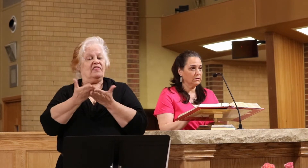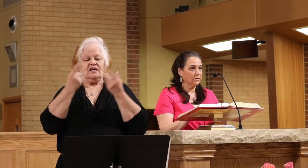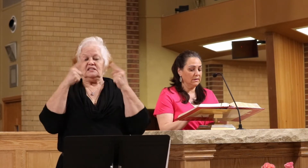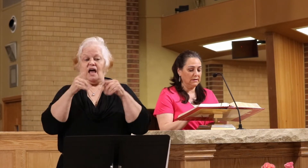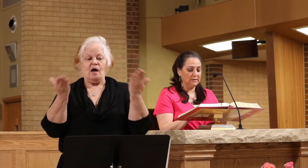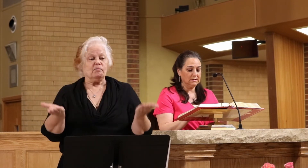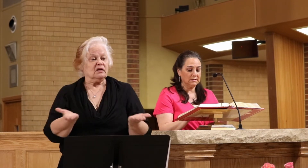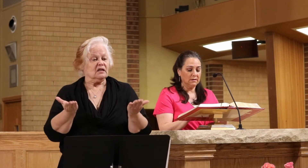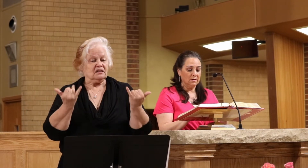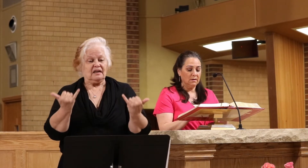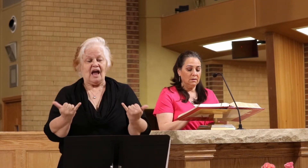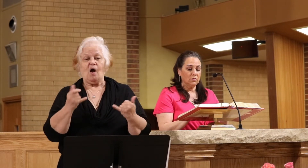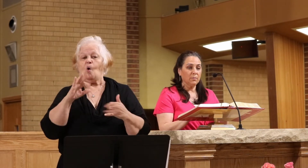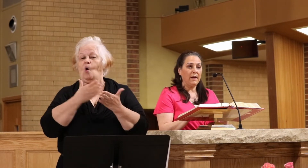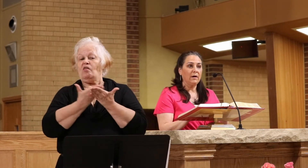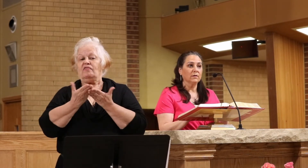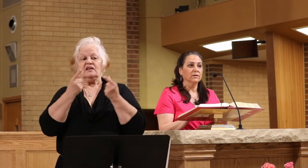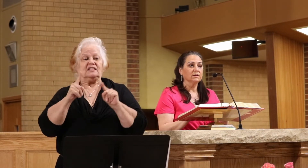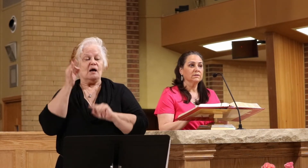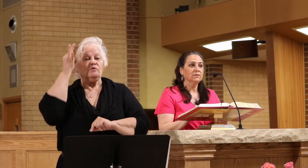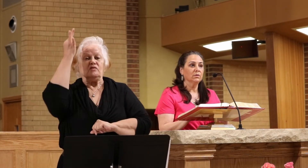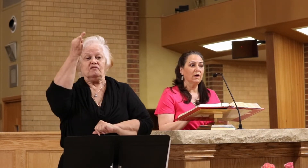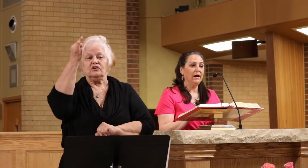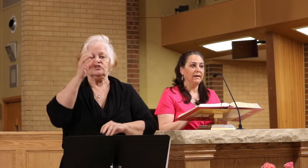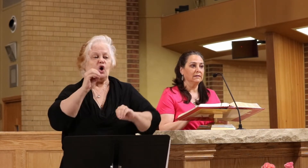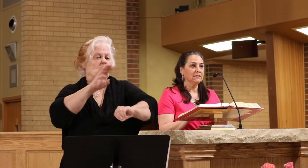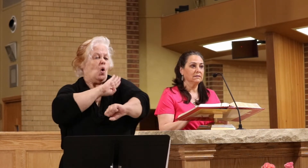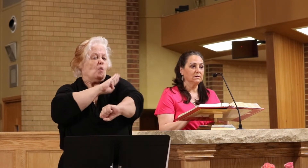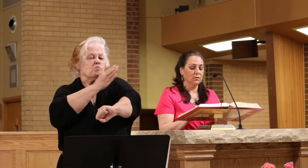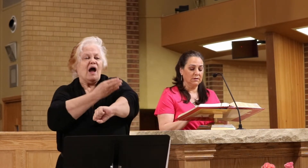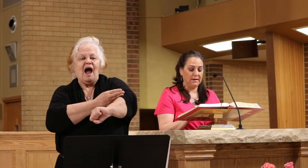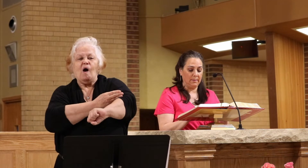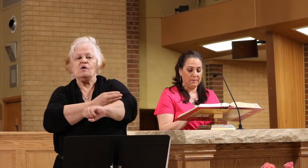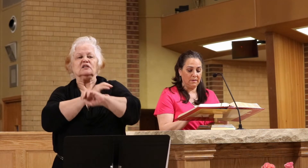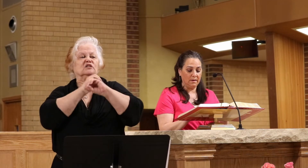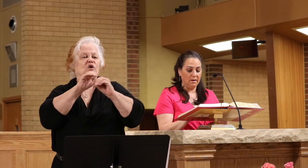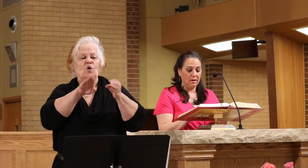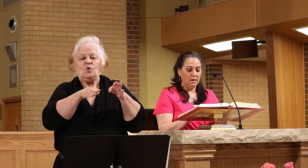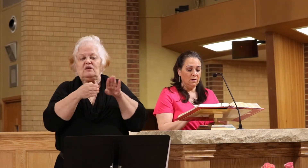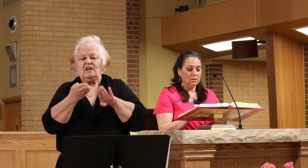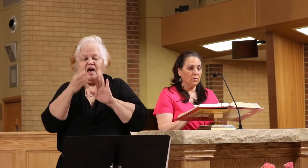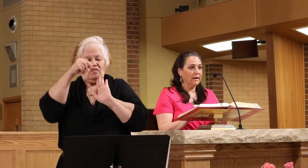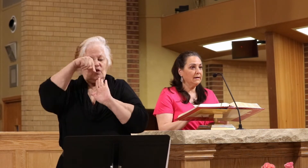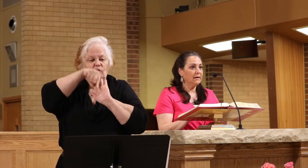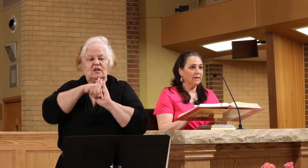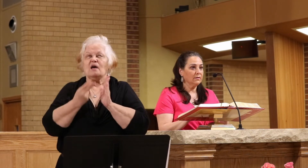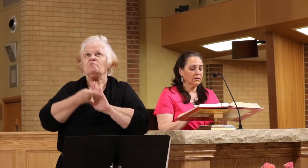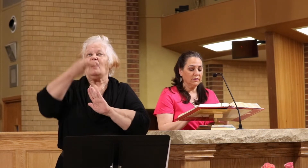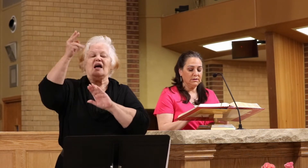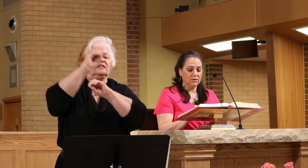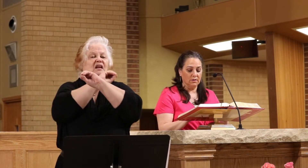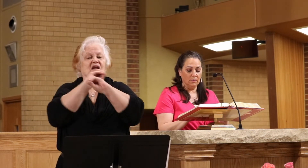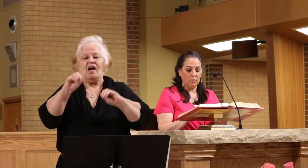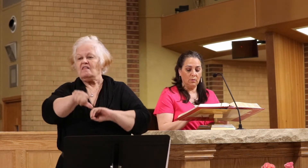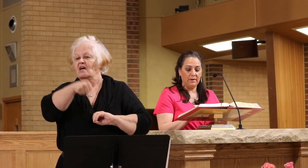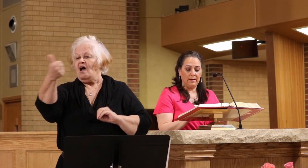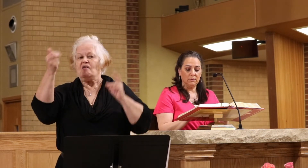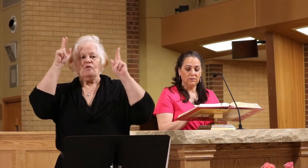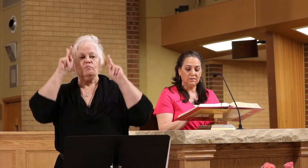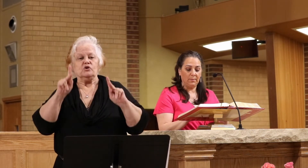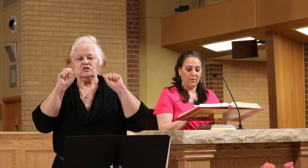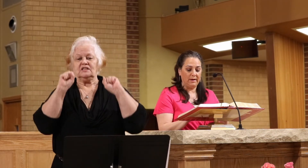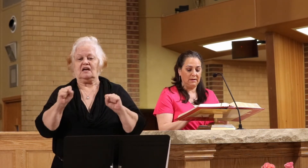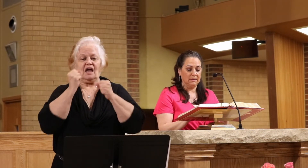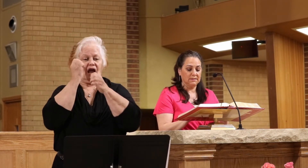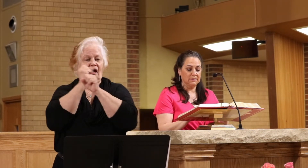nor future things, nor powers, nor height, nor depth, nor any other creature will be